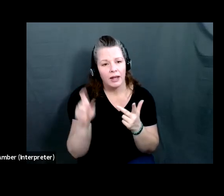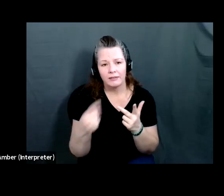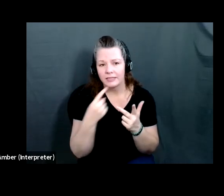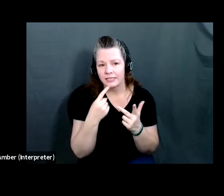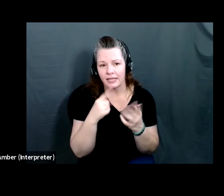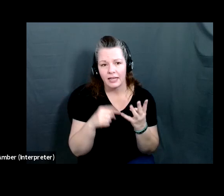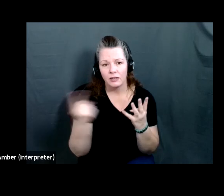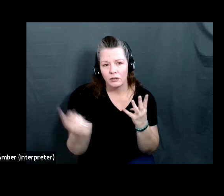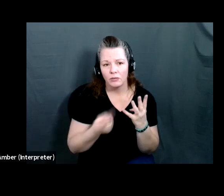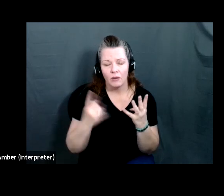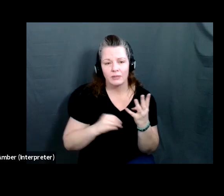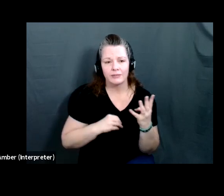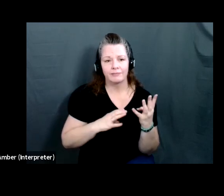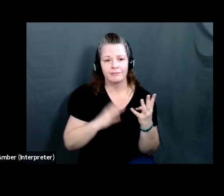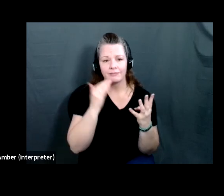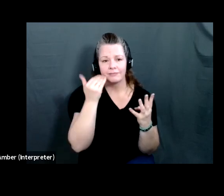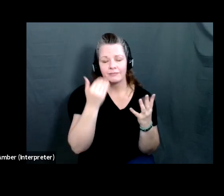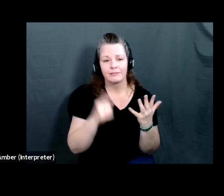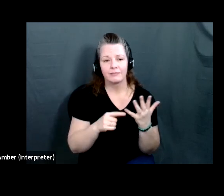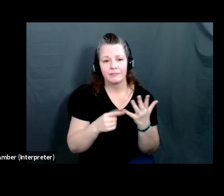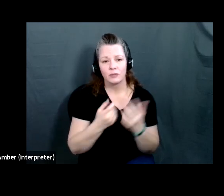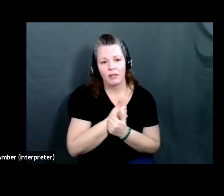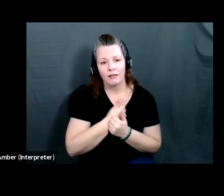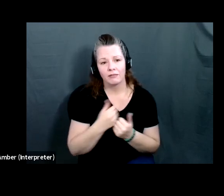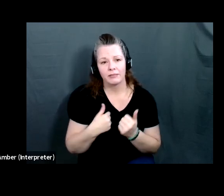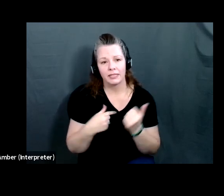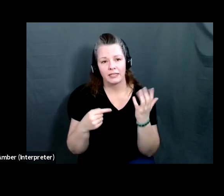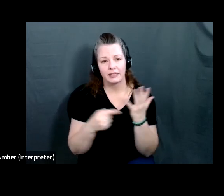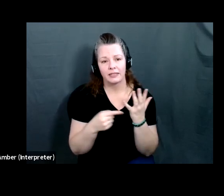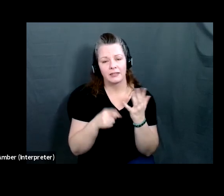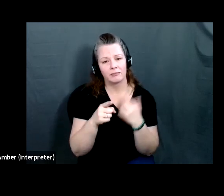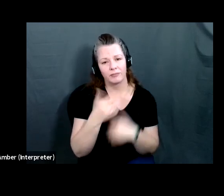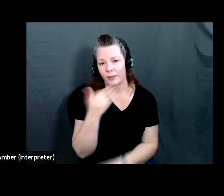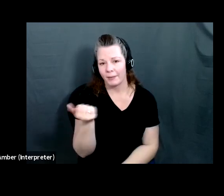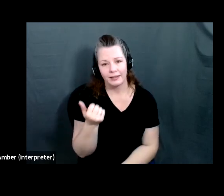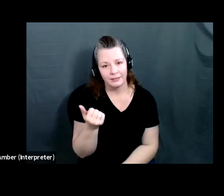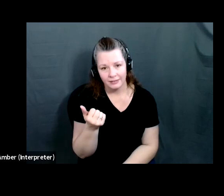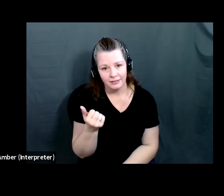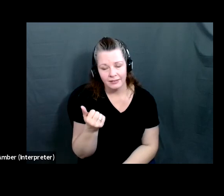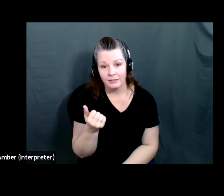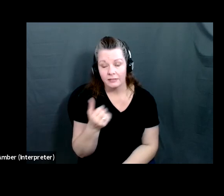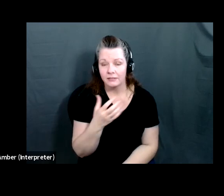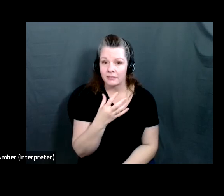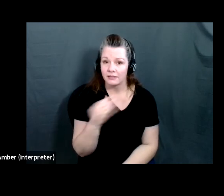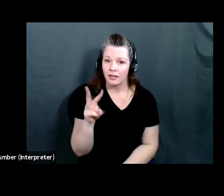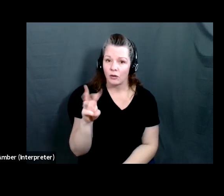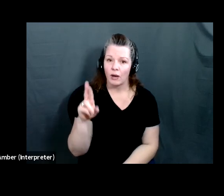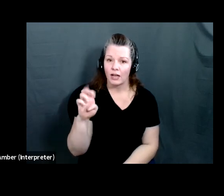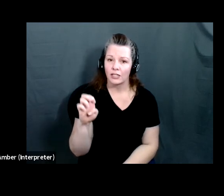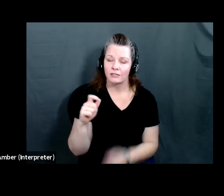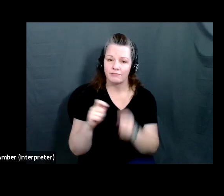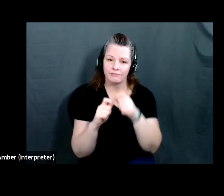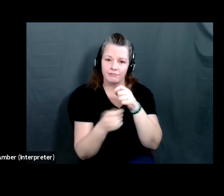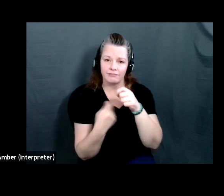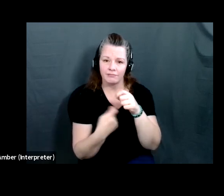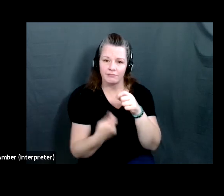me up. You love me. You are the best. And a wire stem wrapped around the frame of